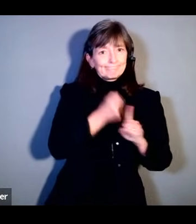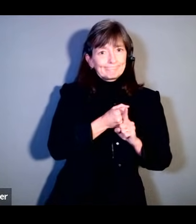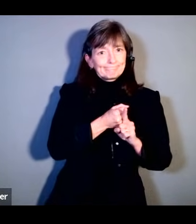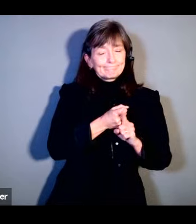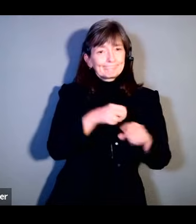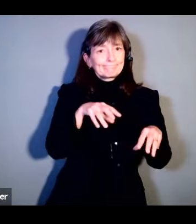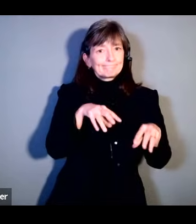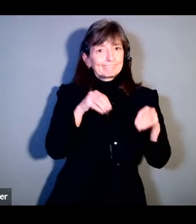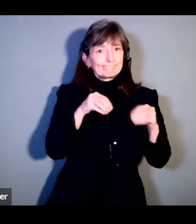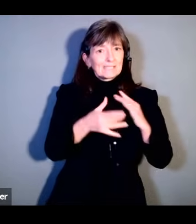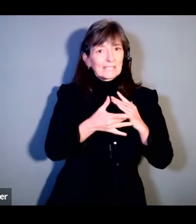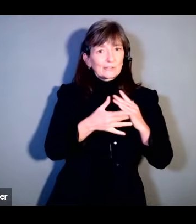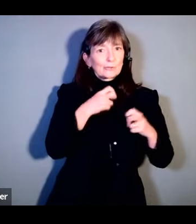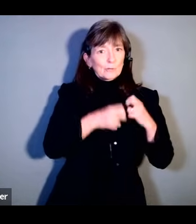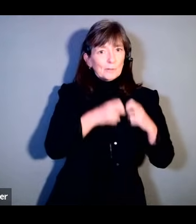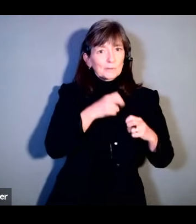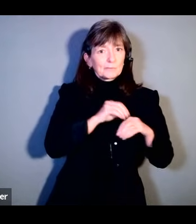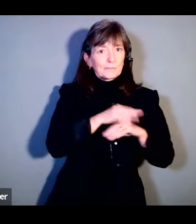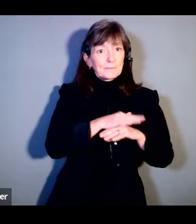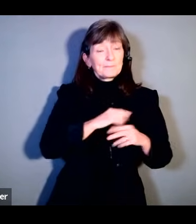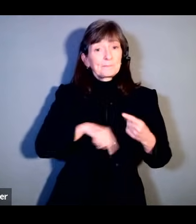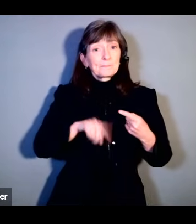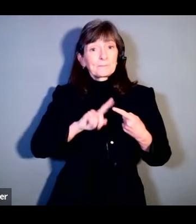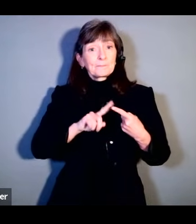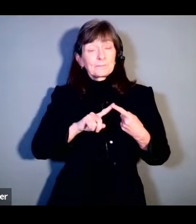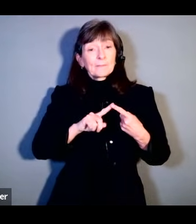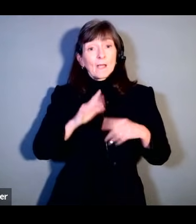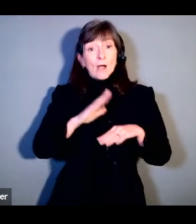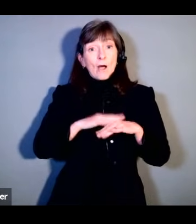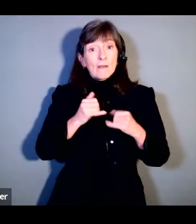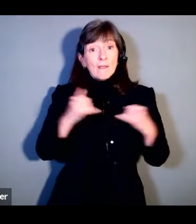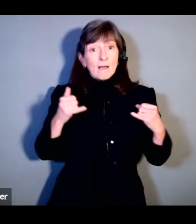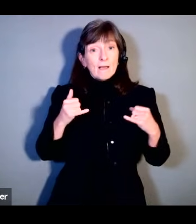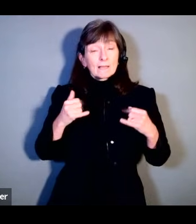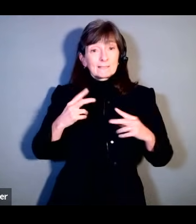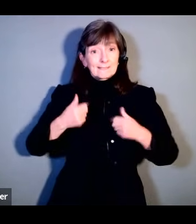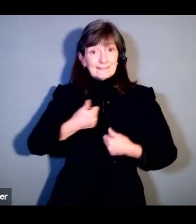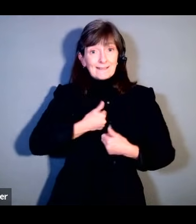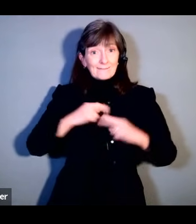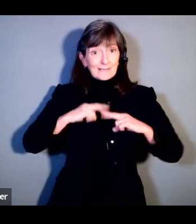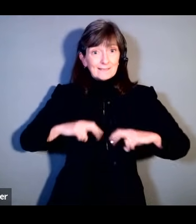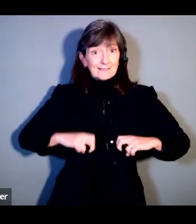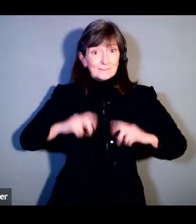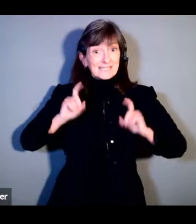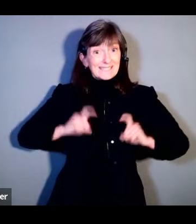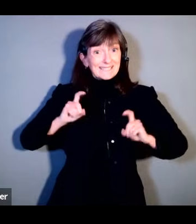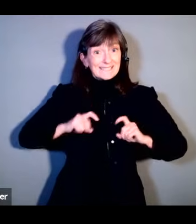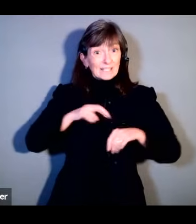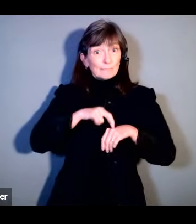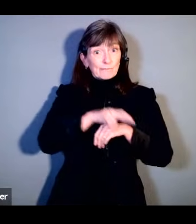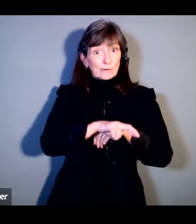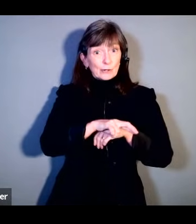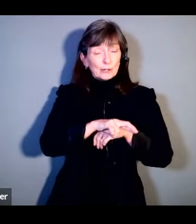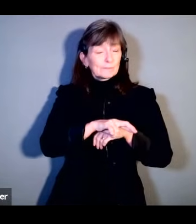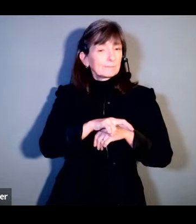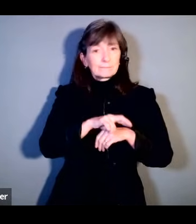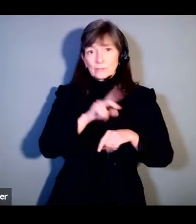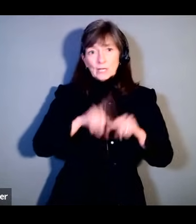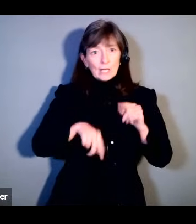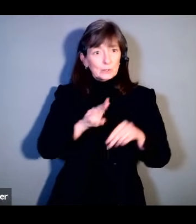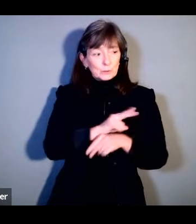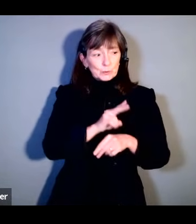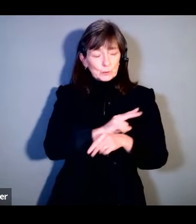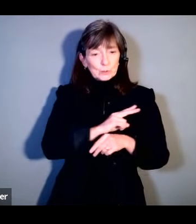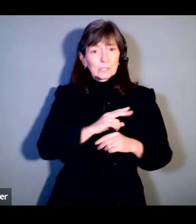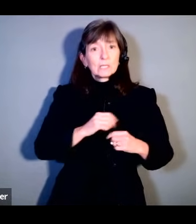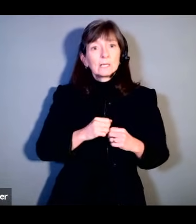take a minute now to go through these. First, the online self-assessment and testing referral tool is not available. So